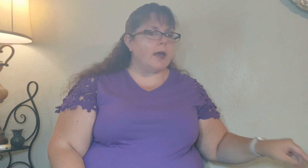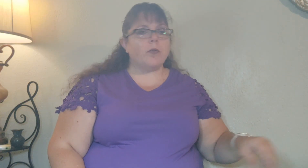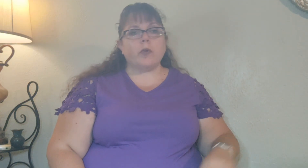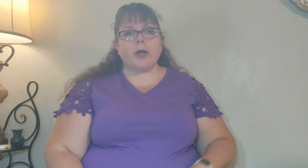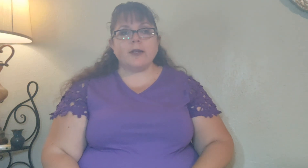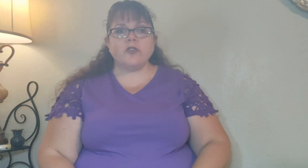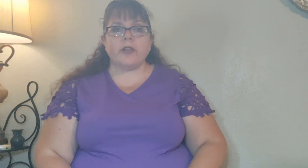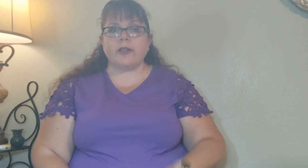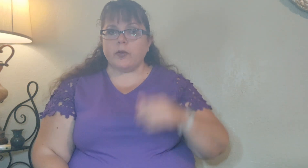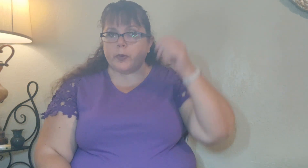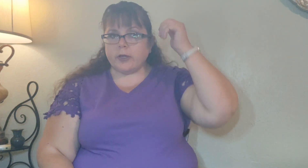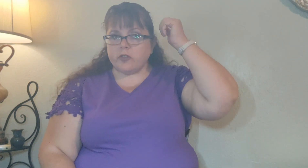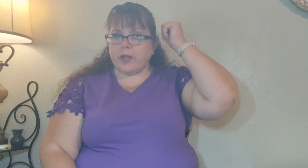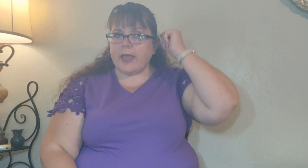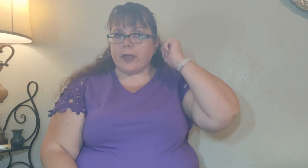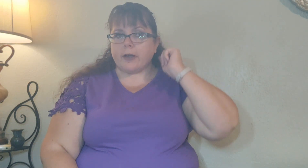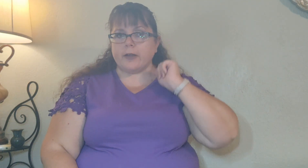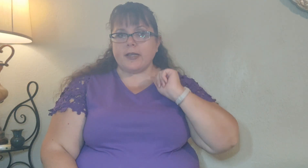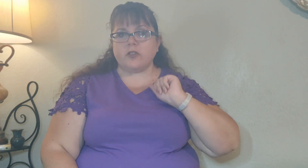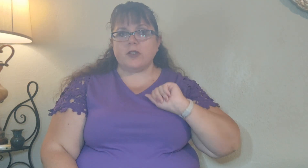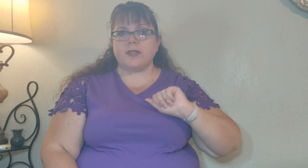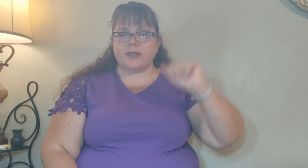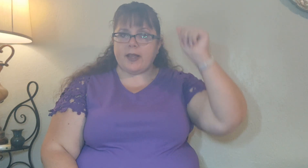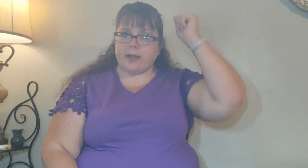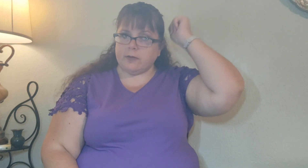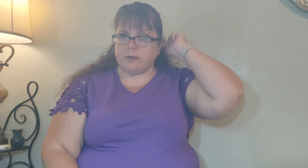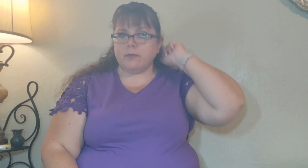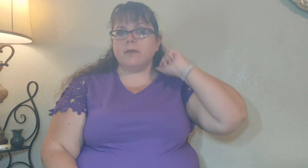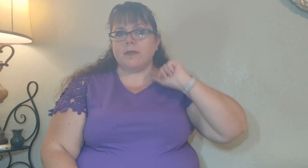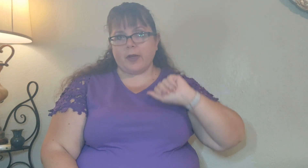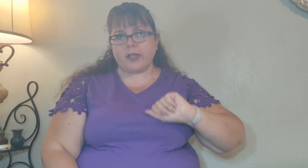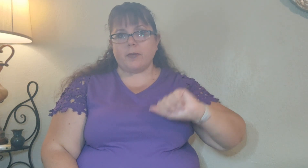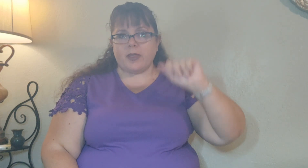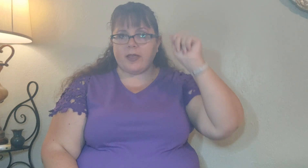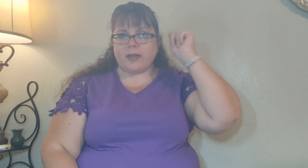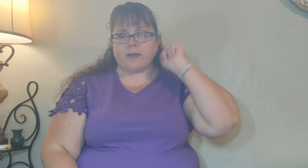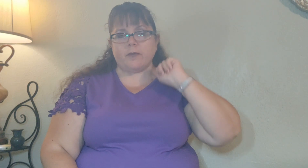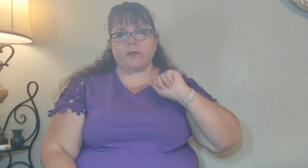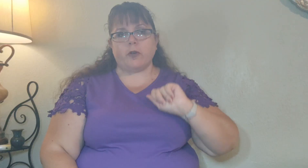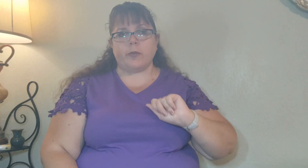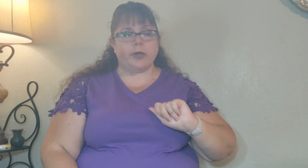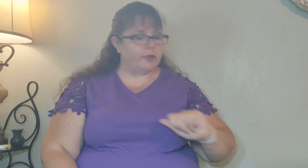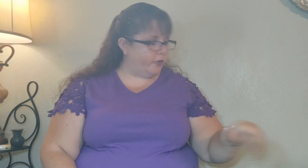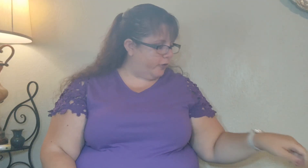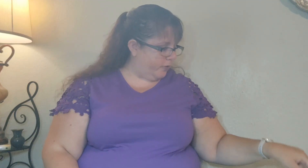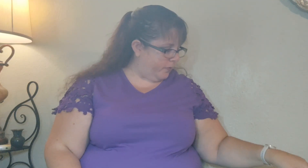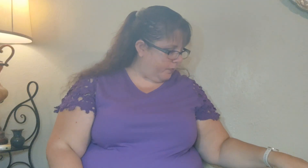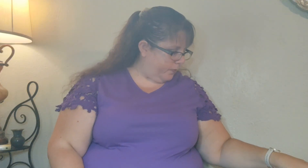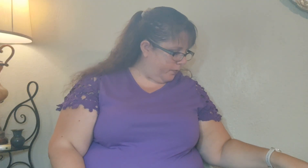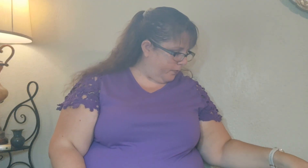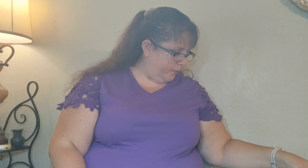And brush, like to brush your hair, it's just down, like you would think for a brush.